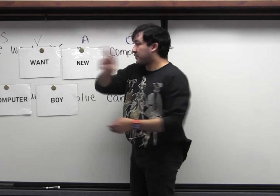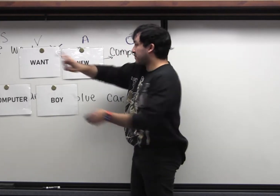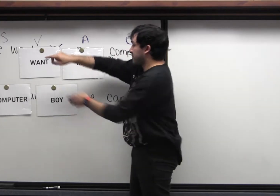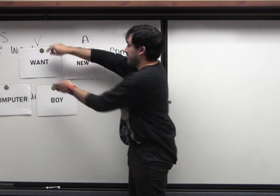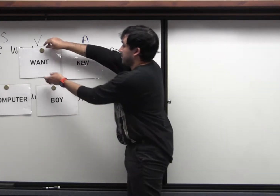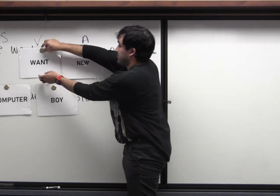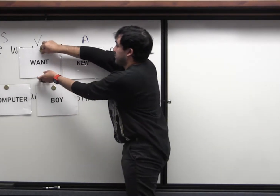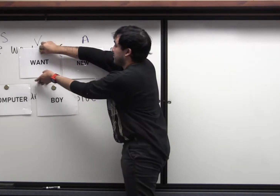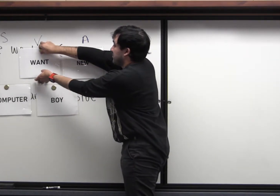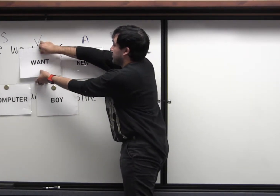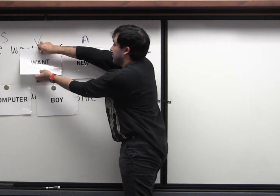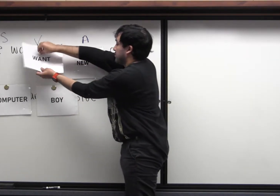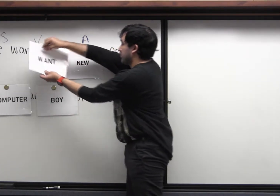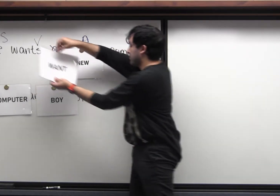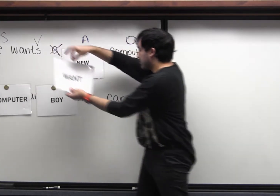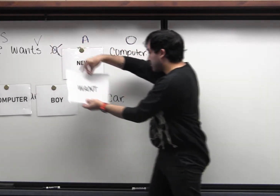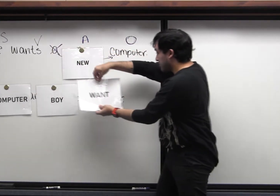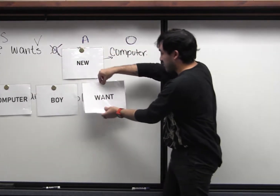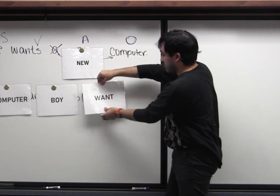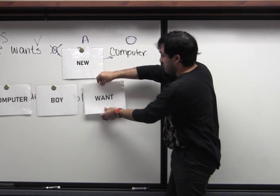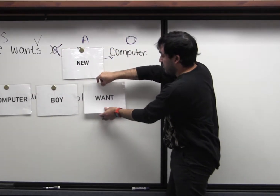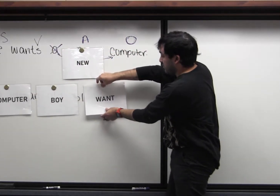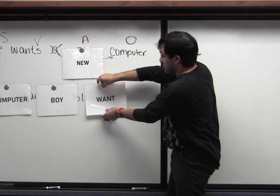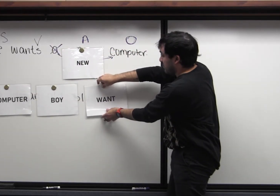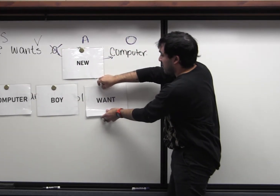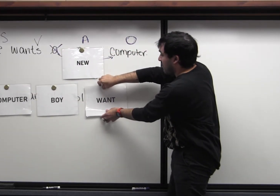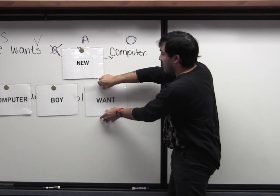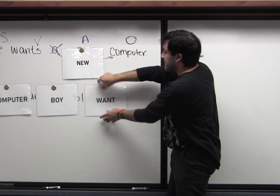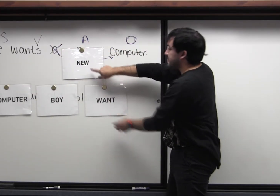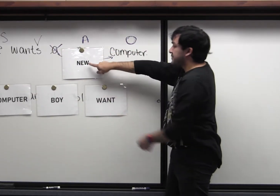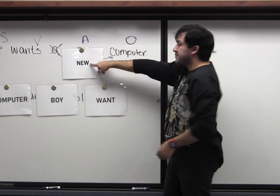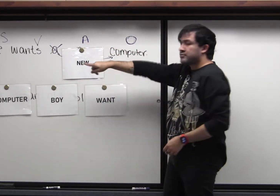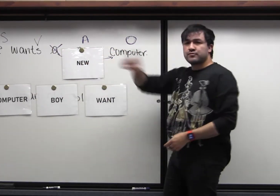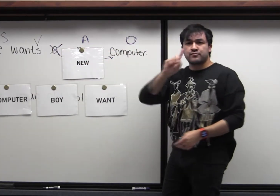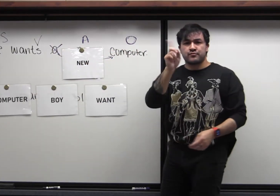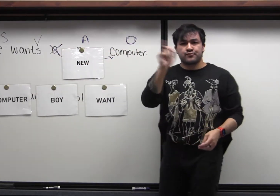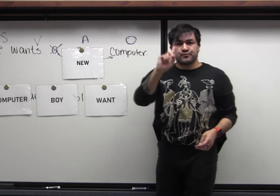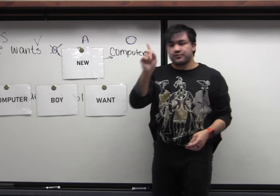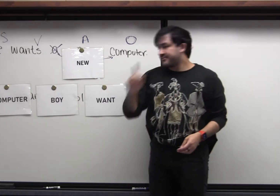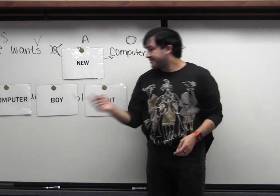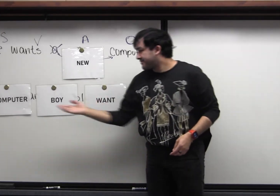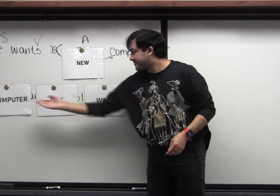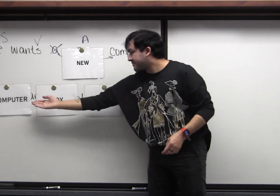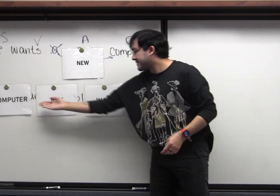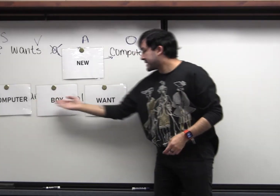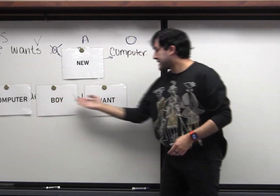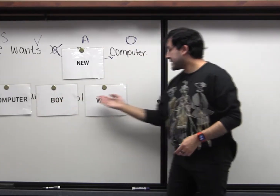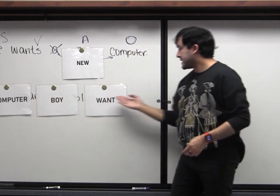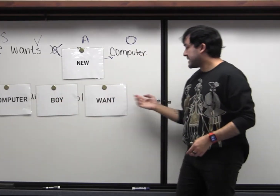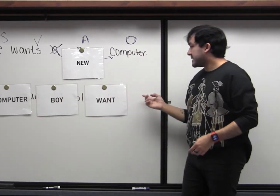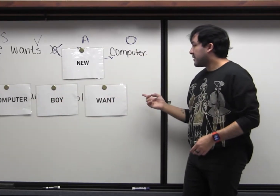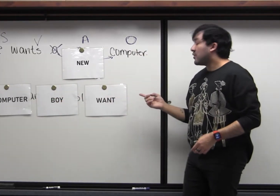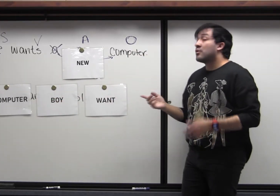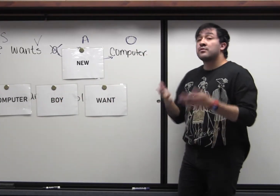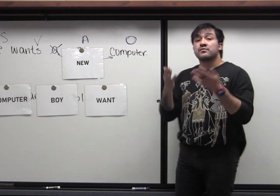Then we have our verb, which is want. And then finally we have our adjective. So where does the adjective go in this